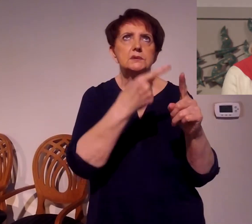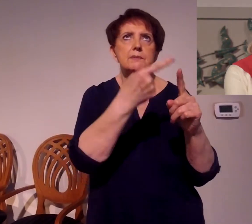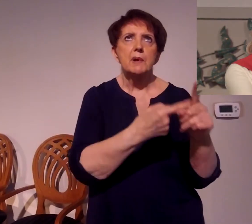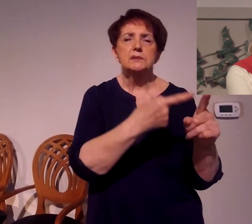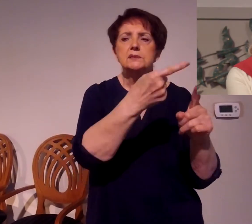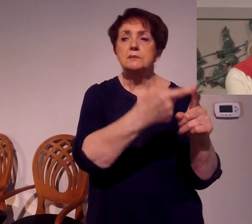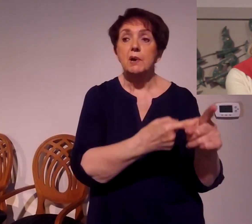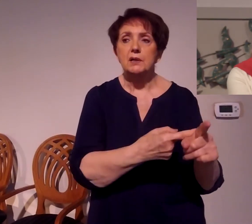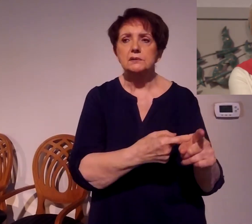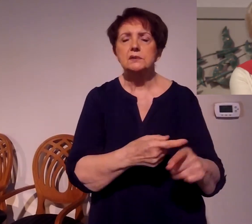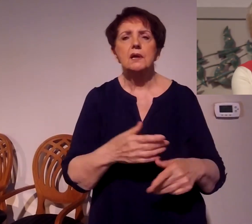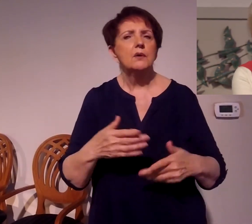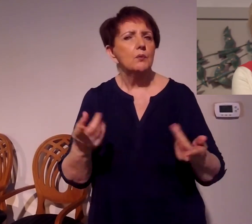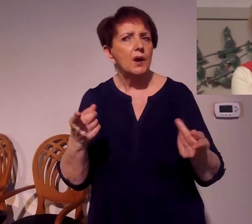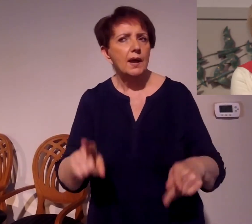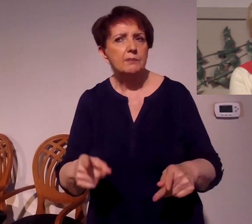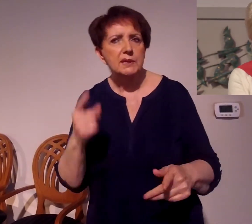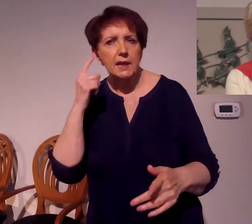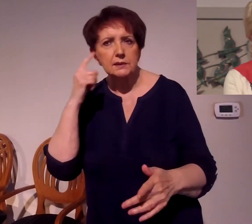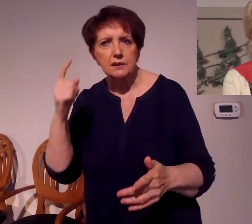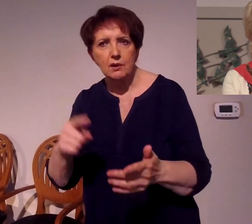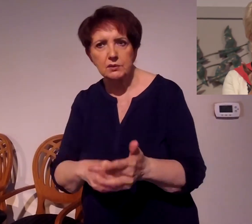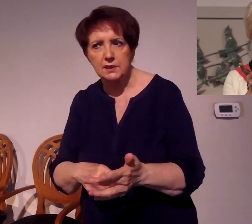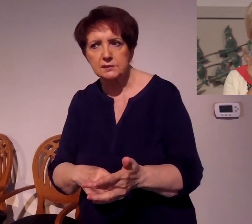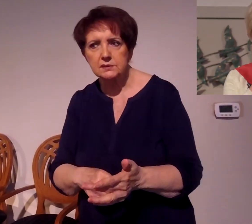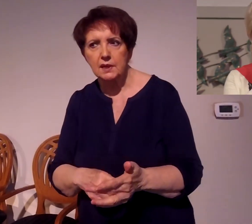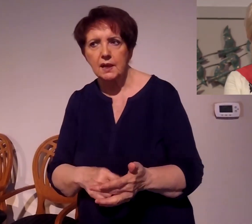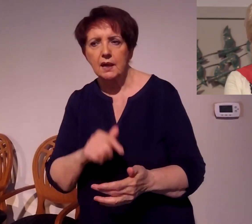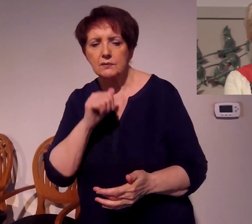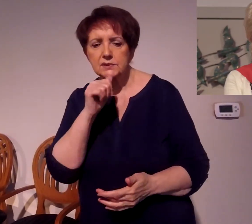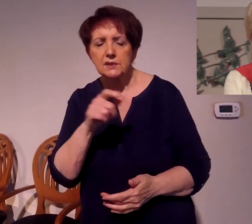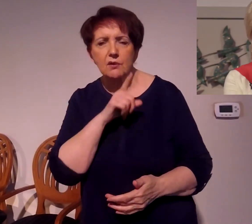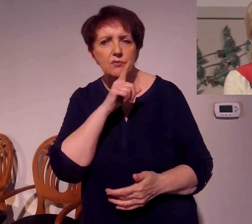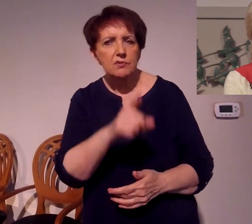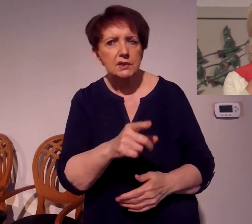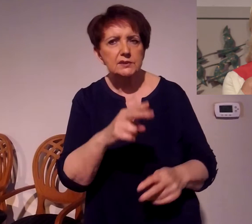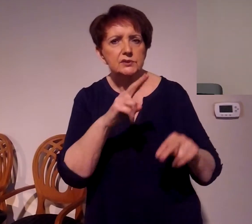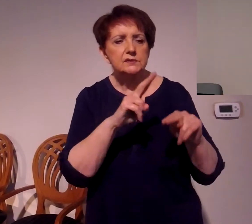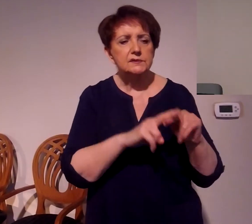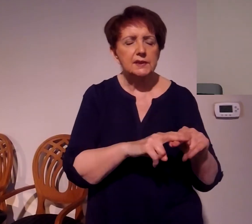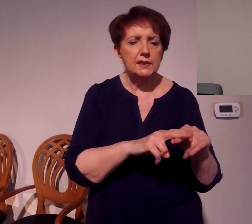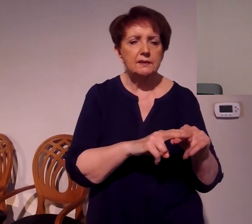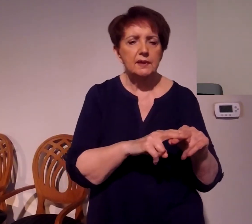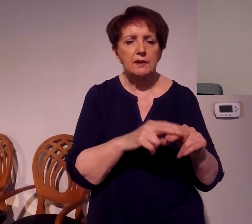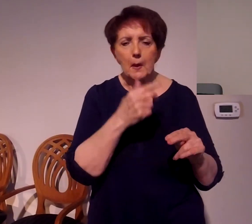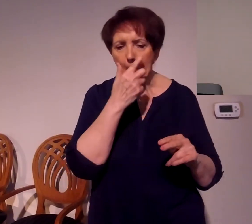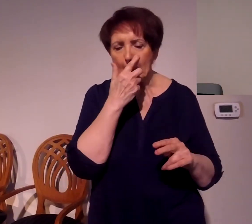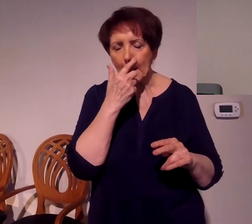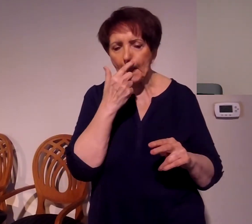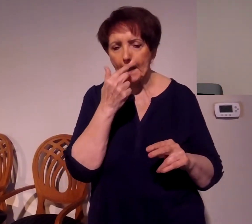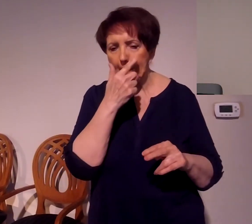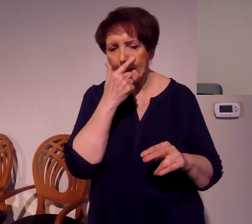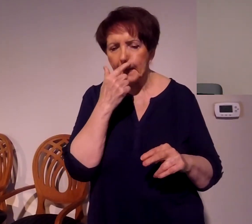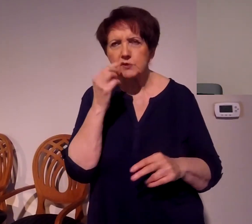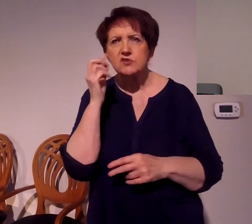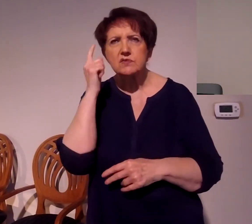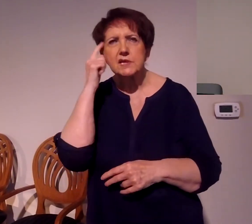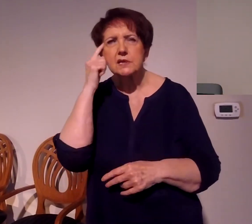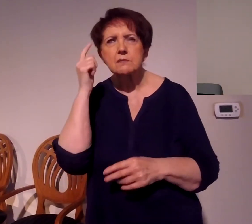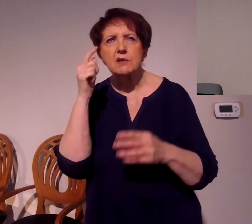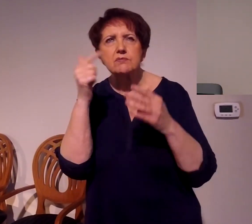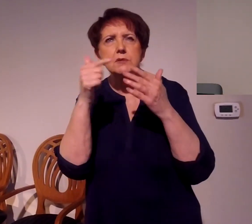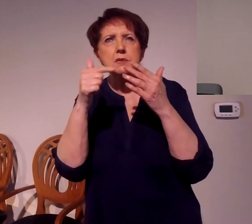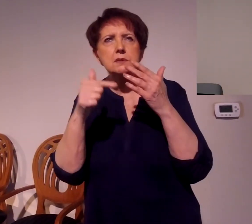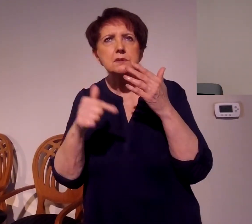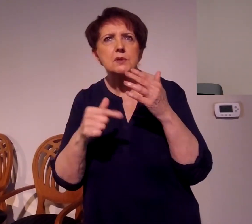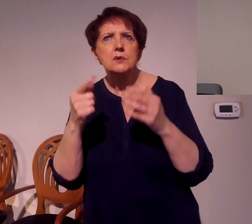I noticed, well, the truth is, and I wasn't actually just sitting there. What I was actually doing was sitting there, and I was thinking about things, what I